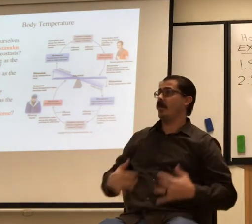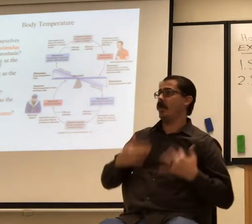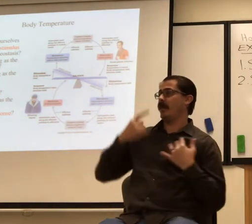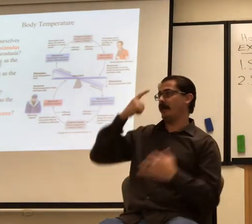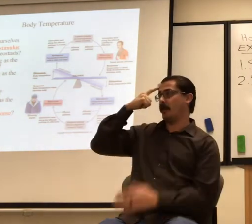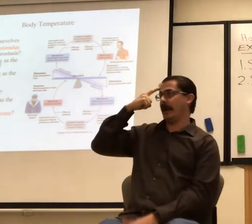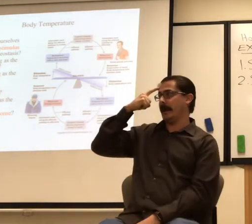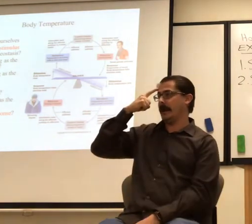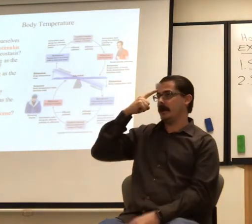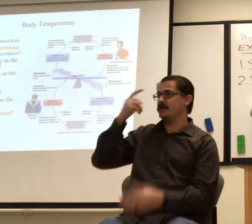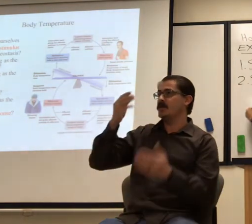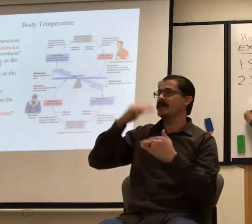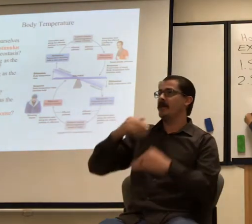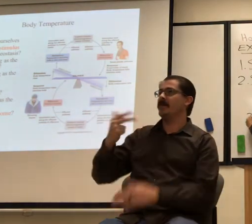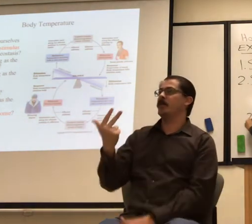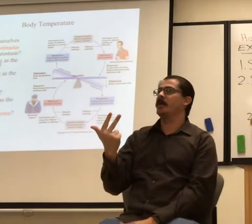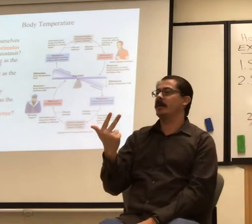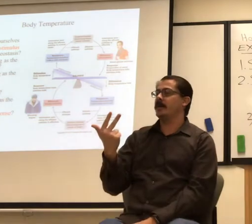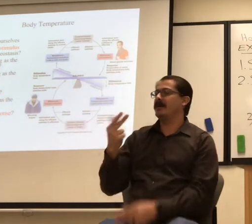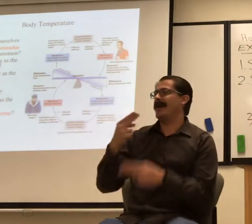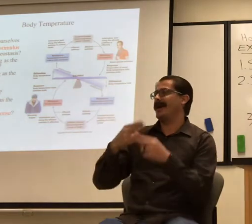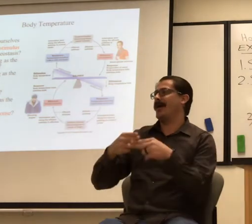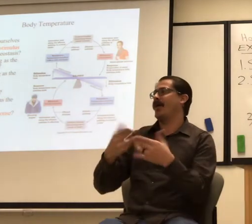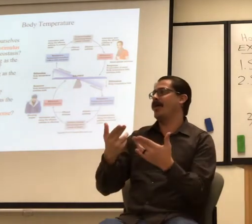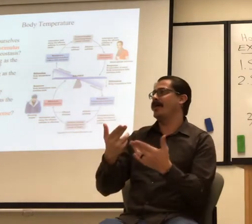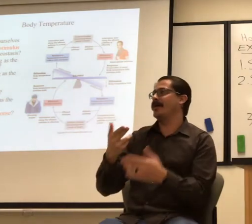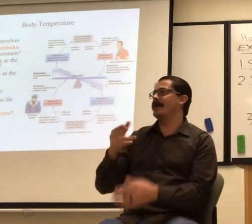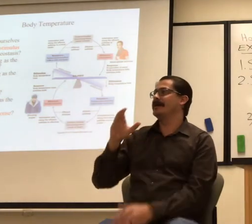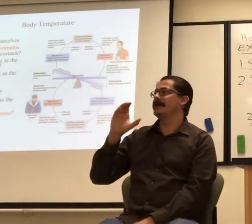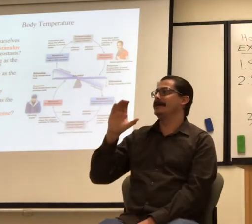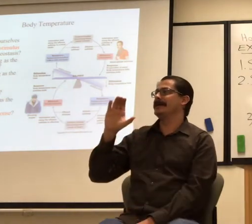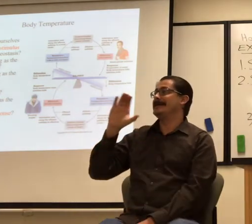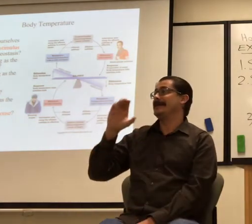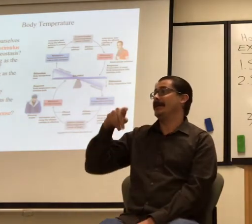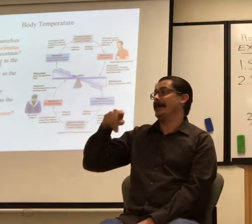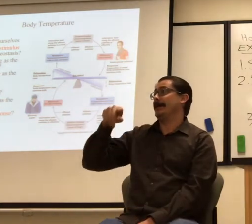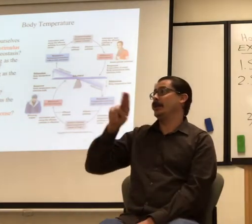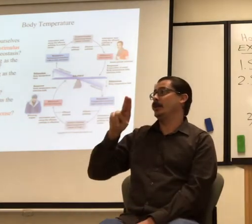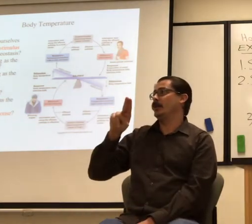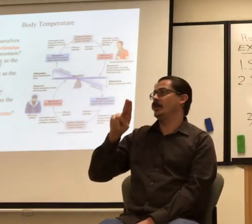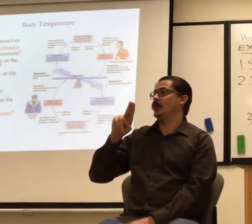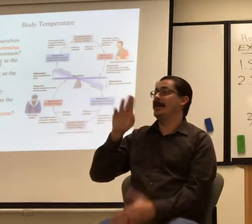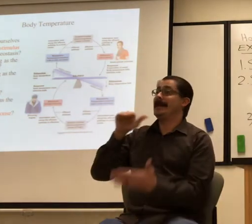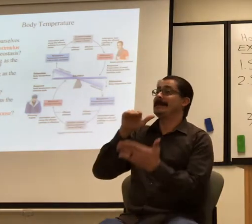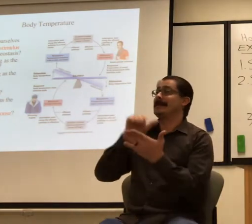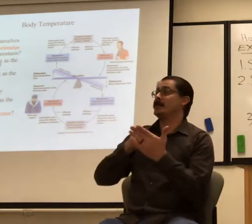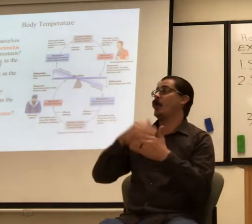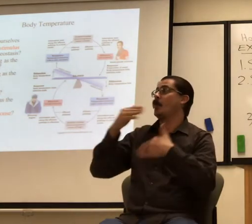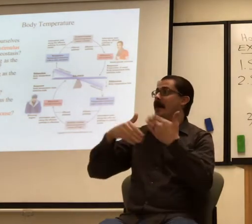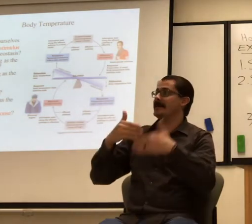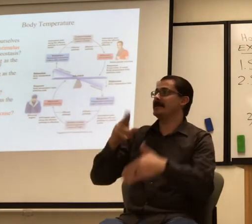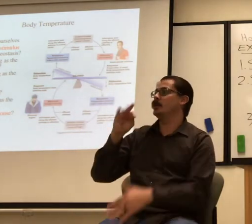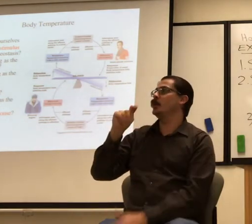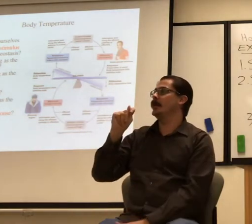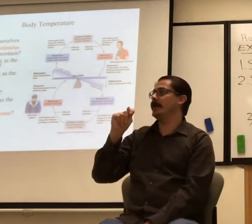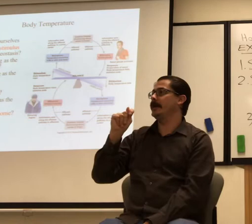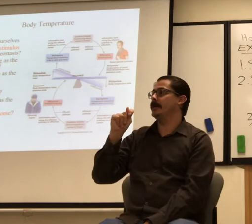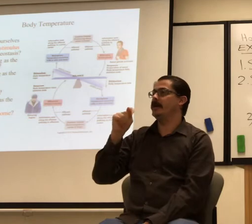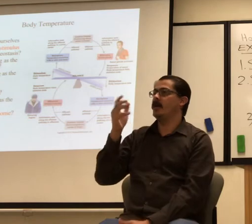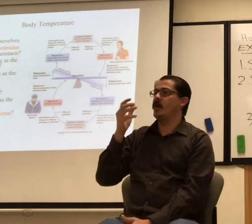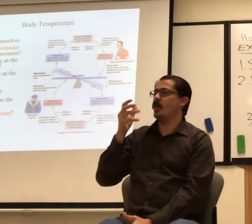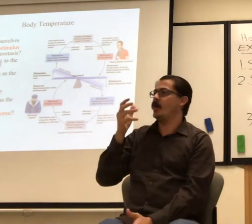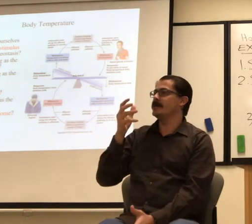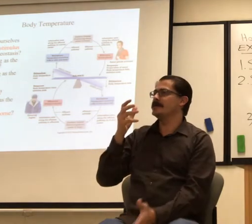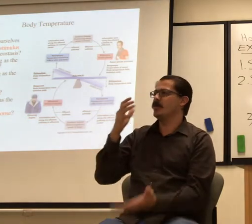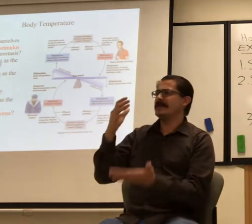step three, I just call it the CPU, the central processing unit. What is receiving